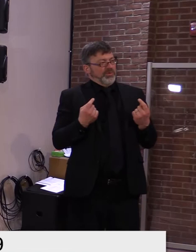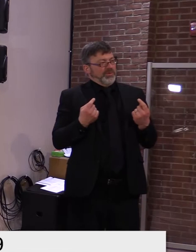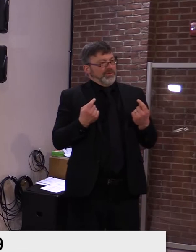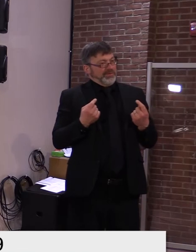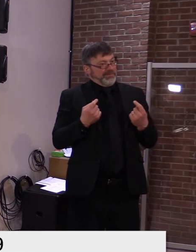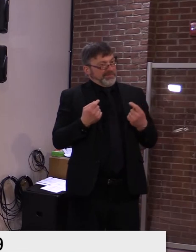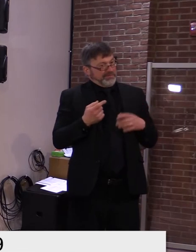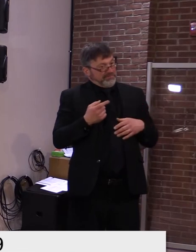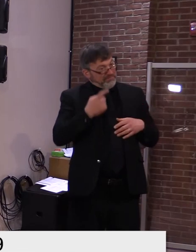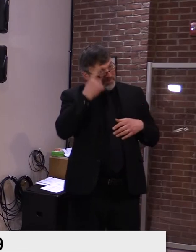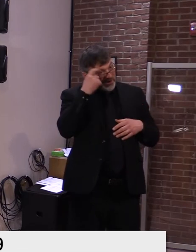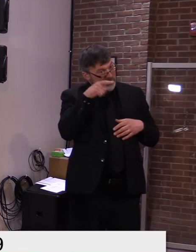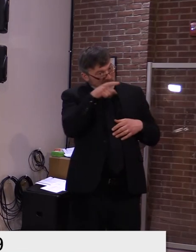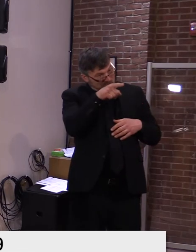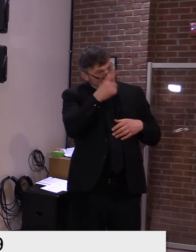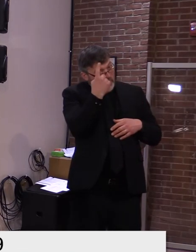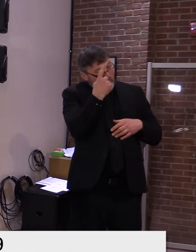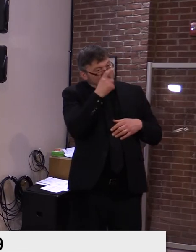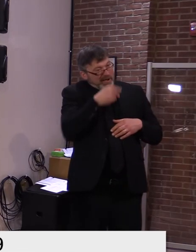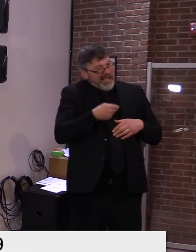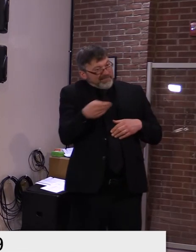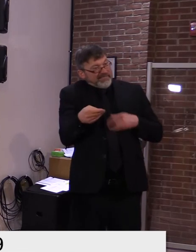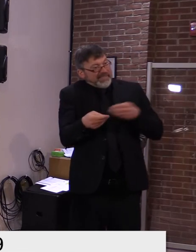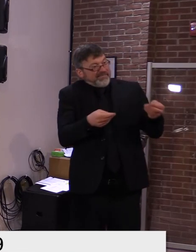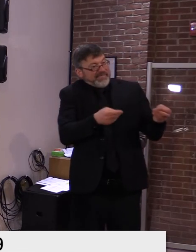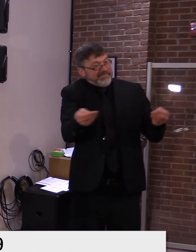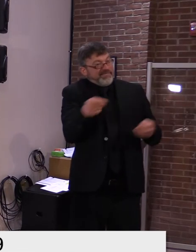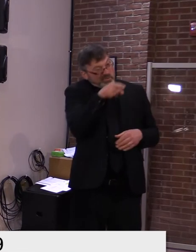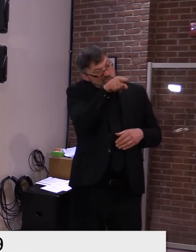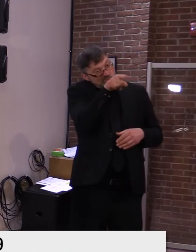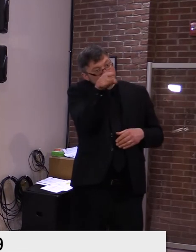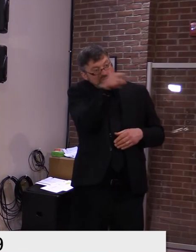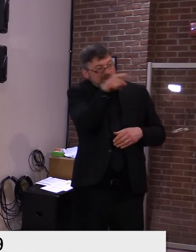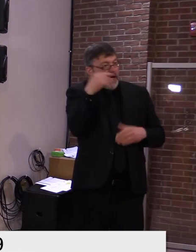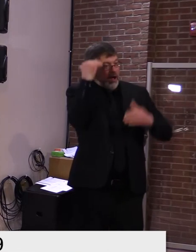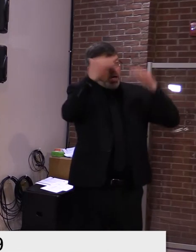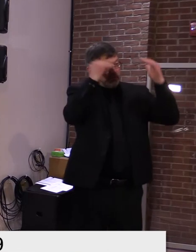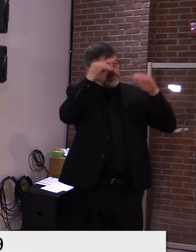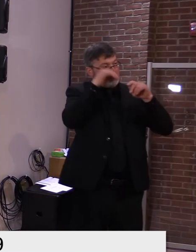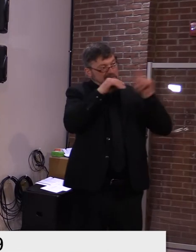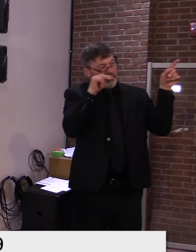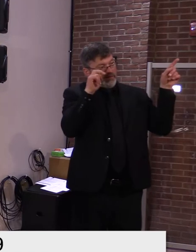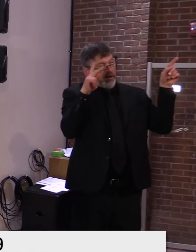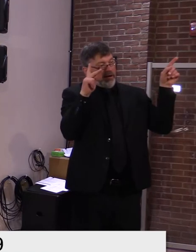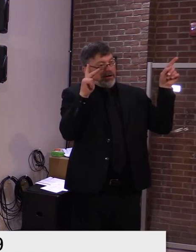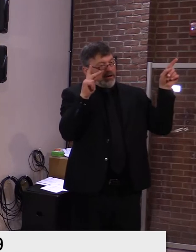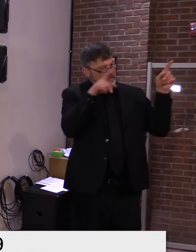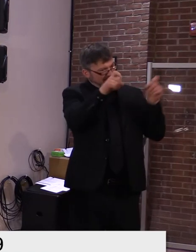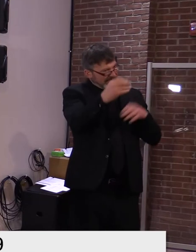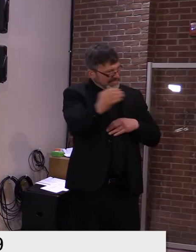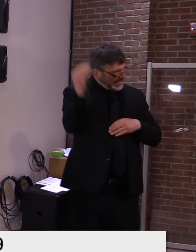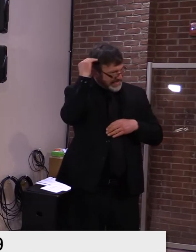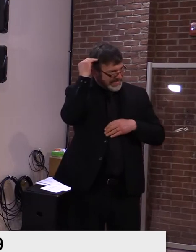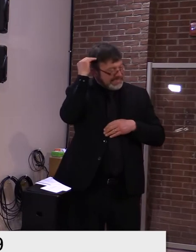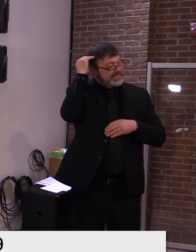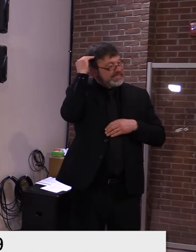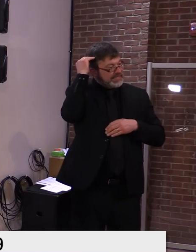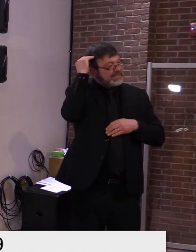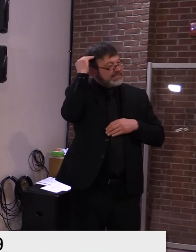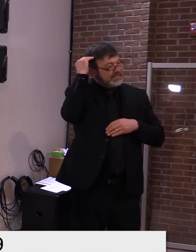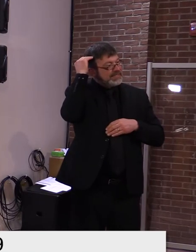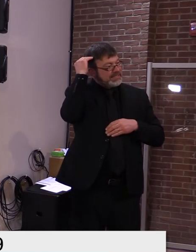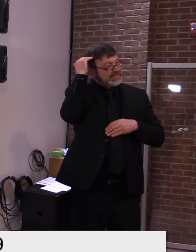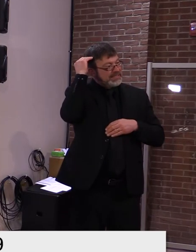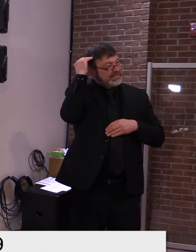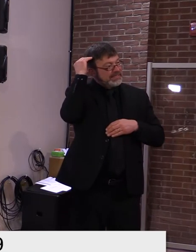eventually. So keep that in mind, and that's just another reason for those in those areas